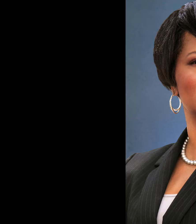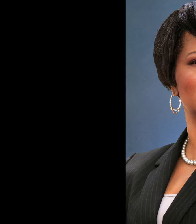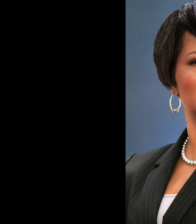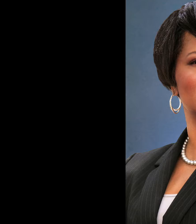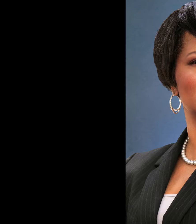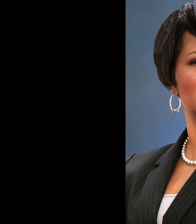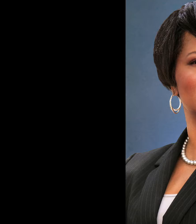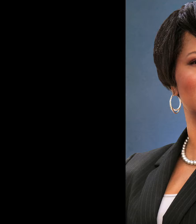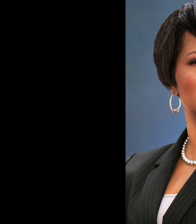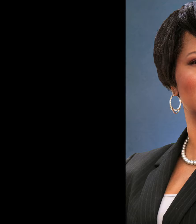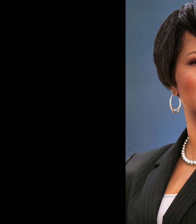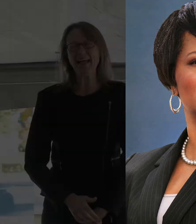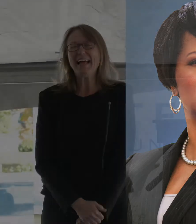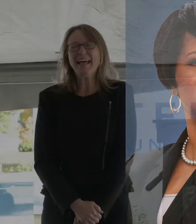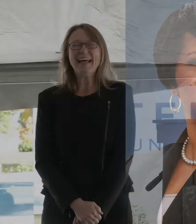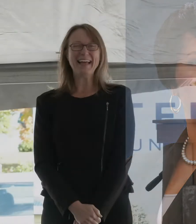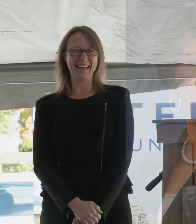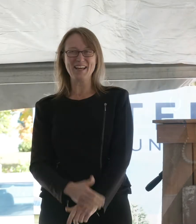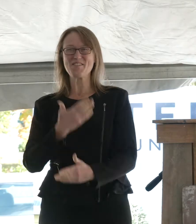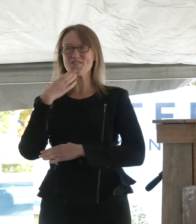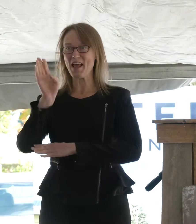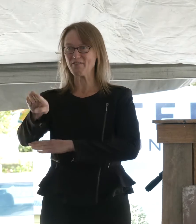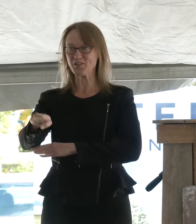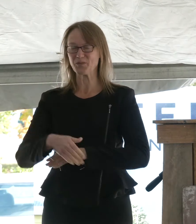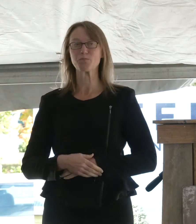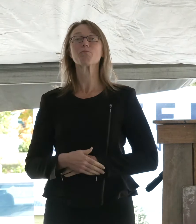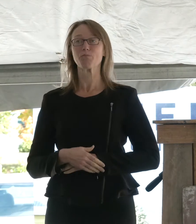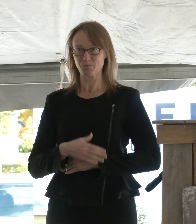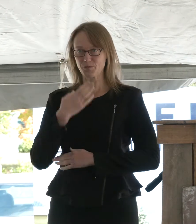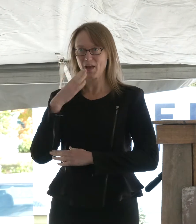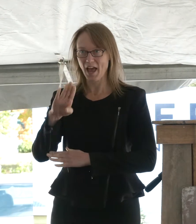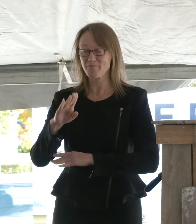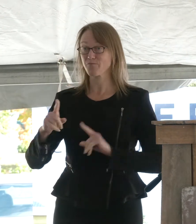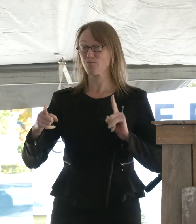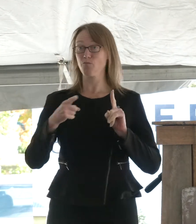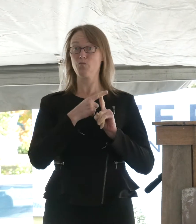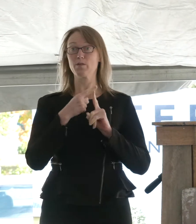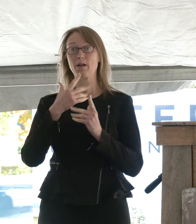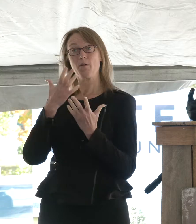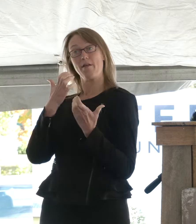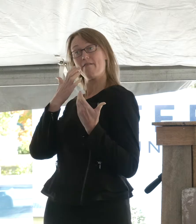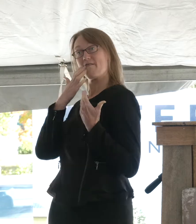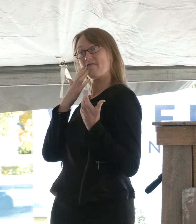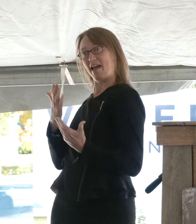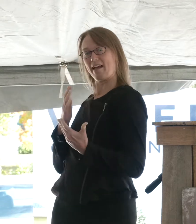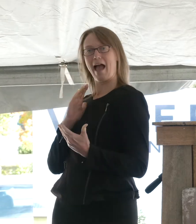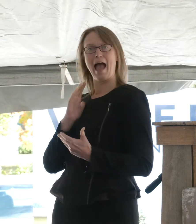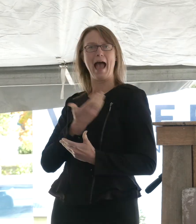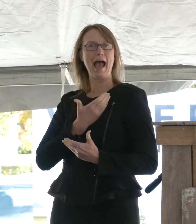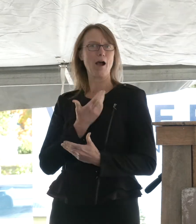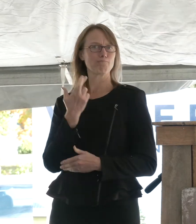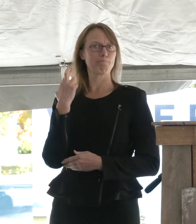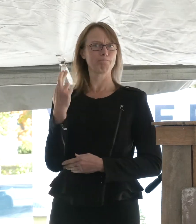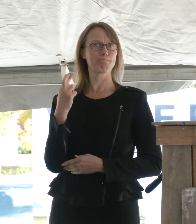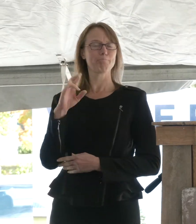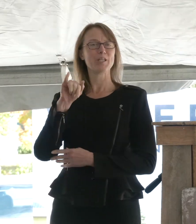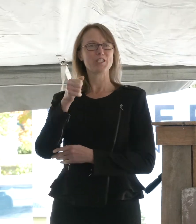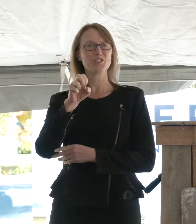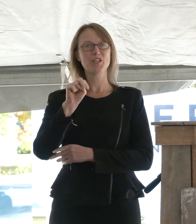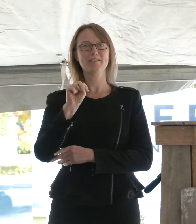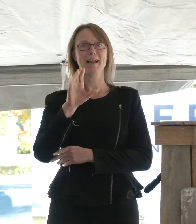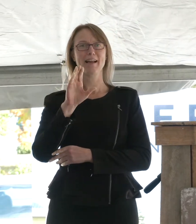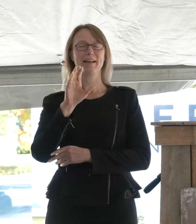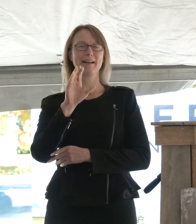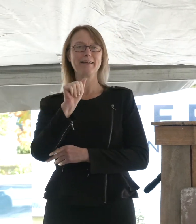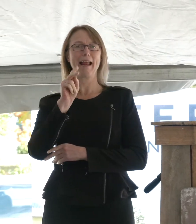Good afternoon, everyone. I would first and foremost like to thank our good friend Jason Kander